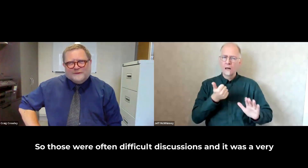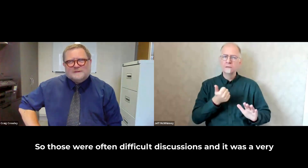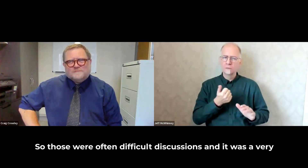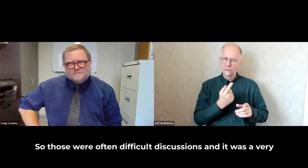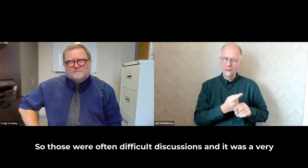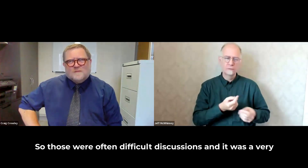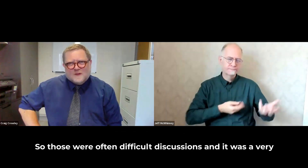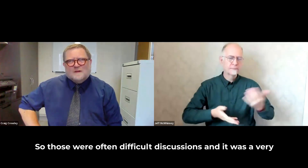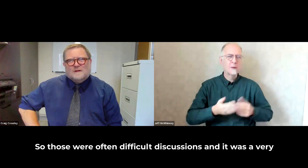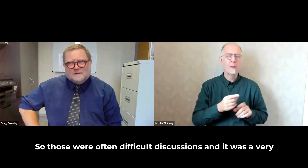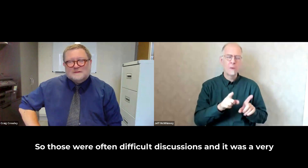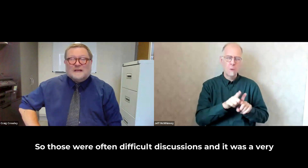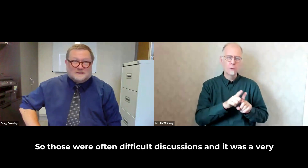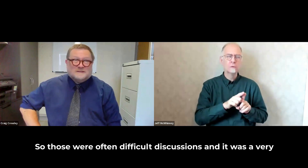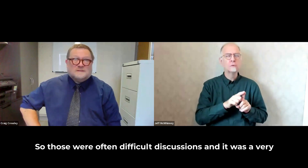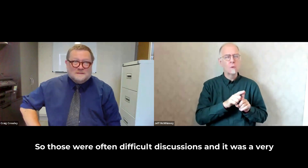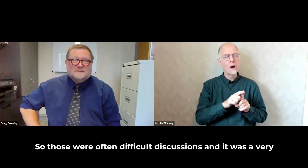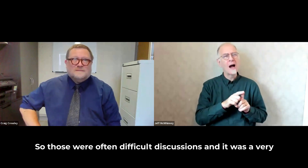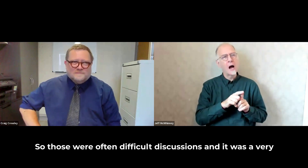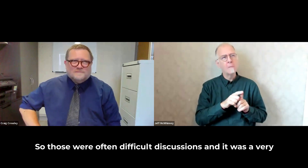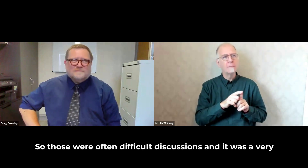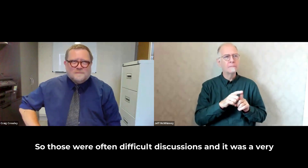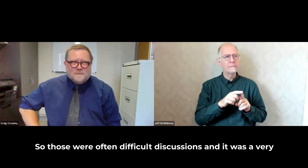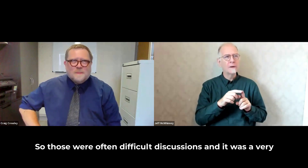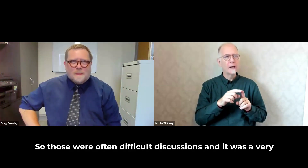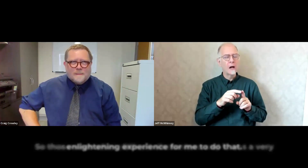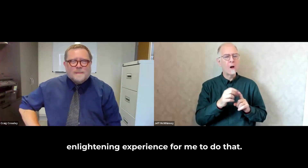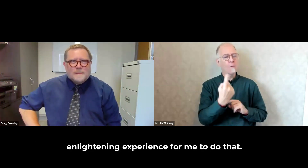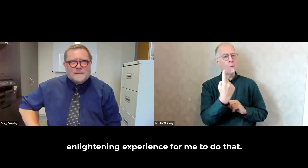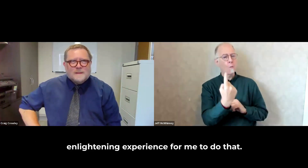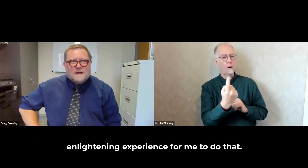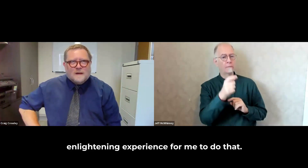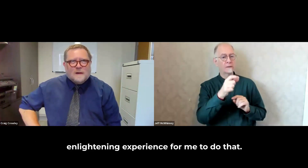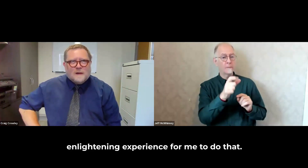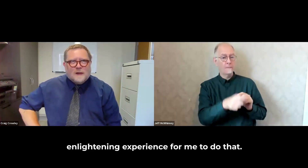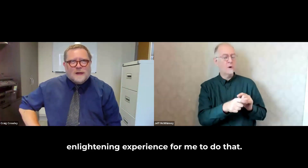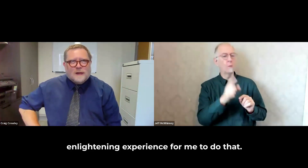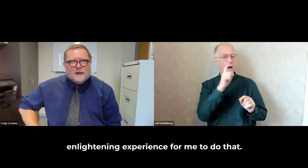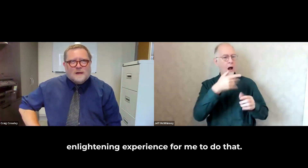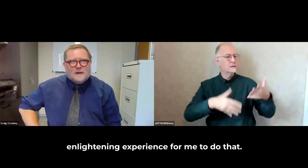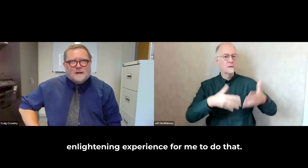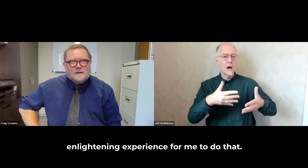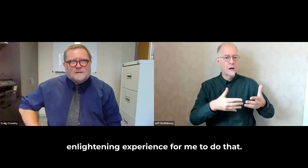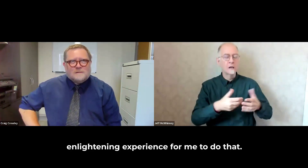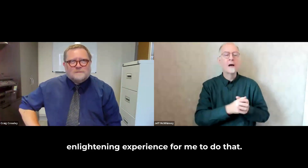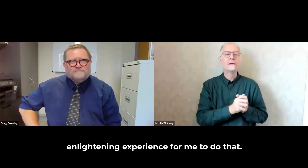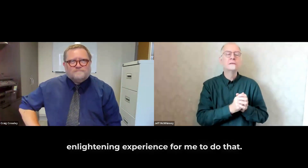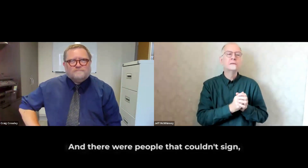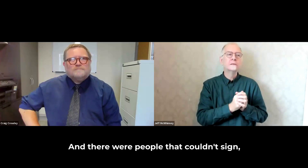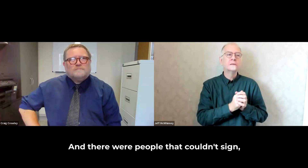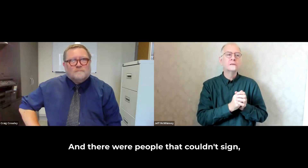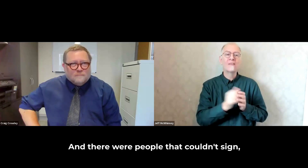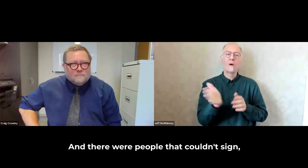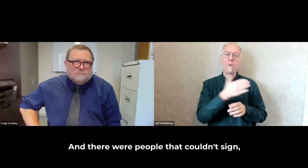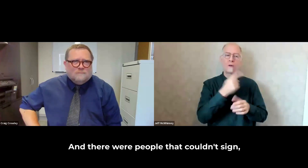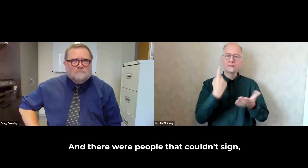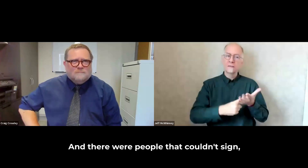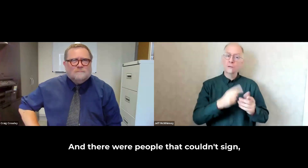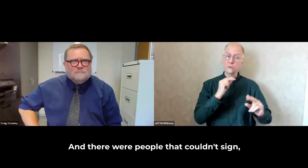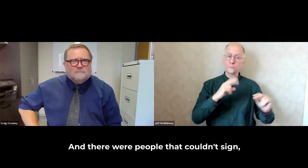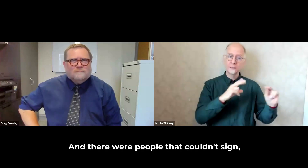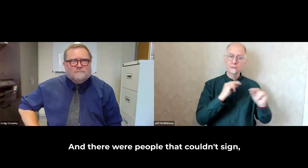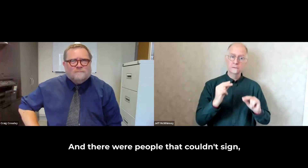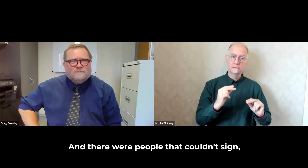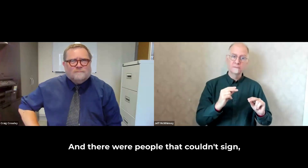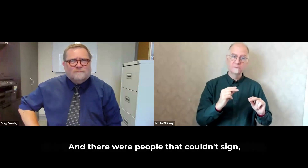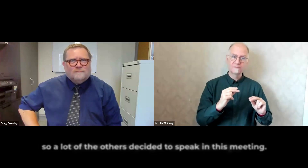were often difficult discussions, and it was a very enlightening experience for me to do that. And